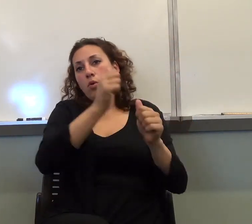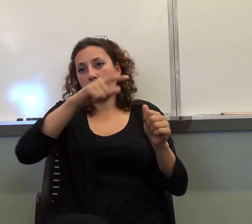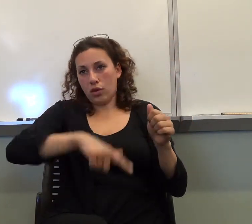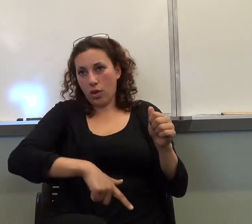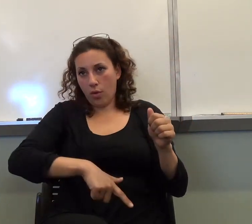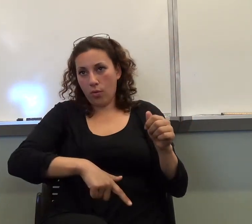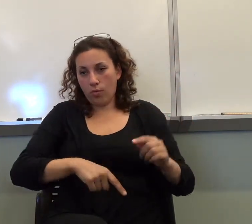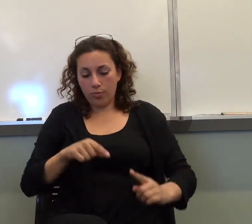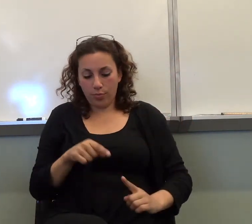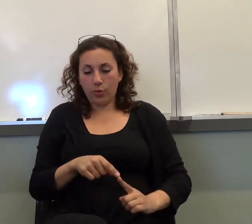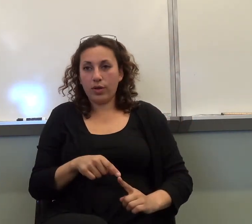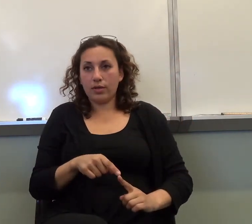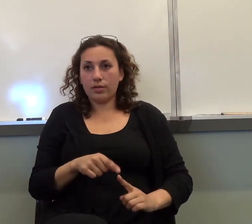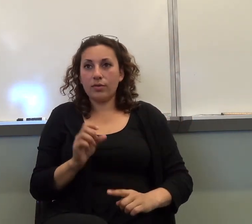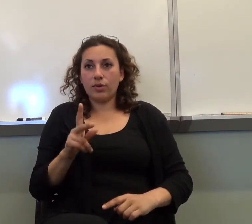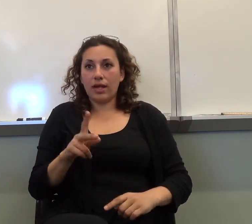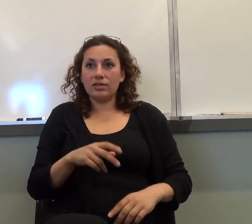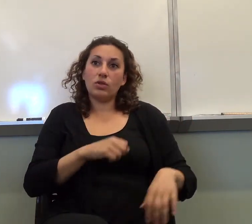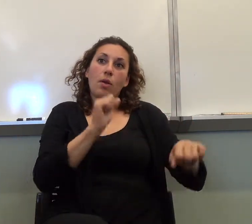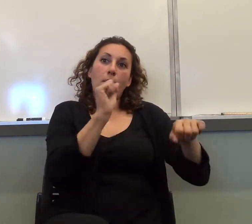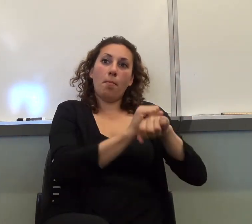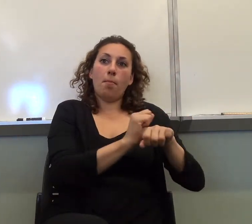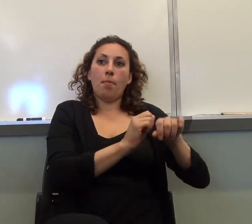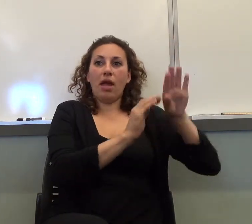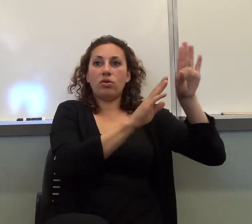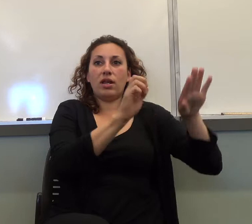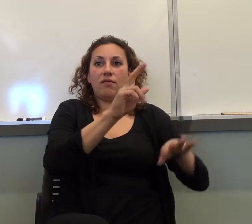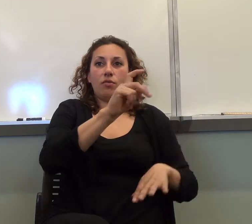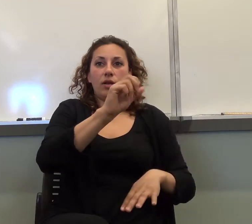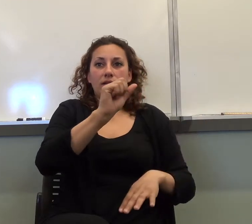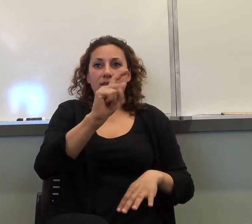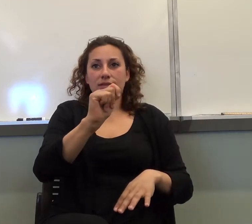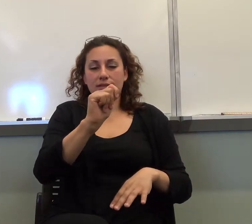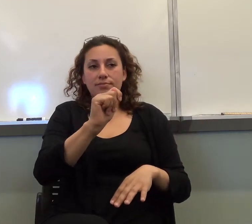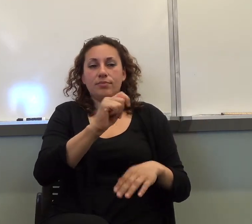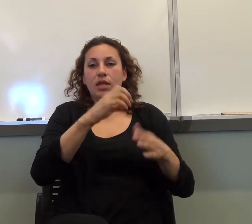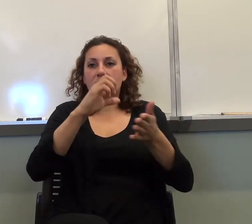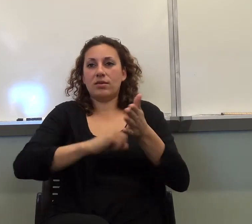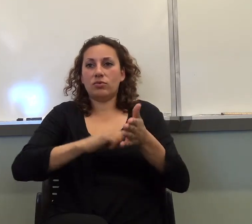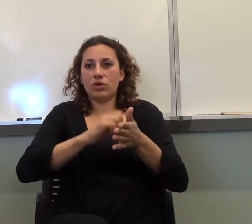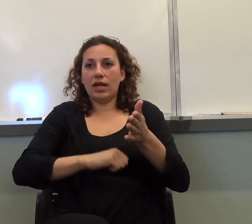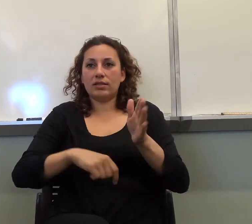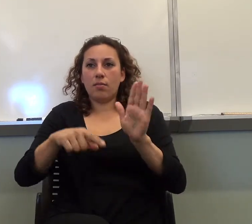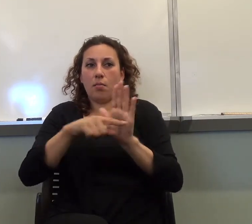That's Everest. Subtract the 35,000. Now that's a minus